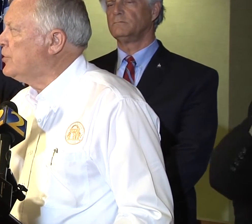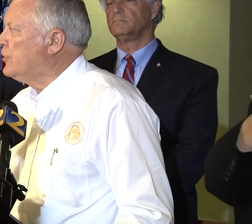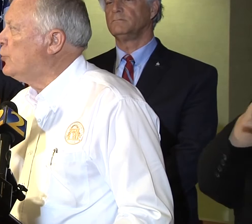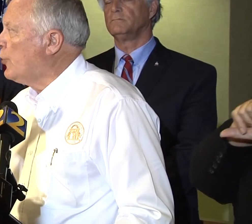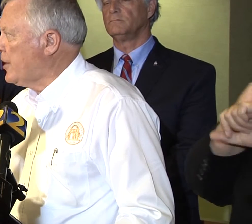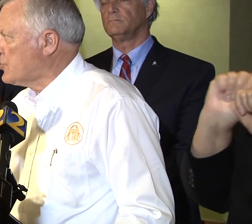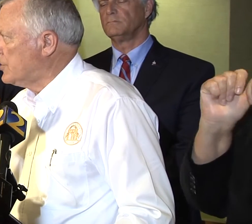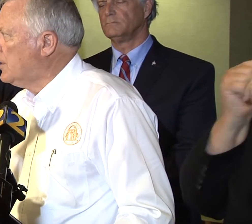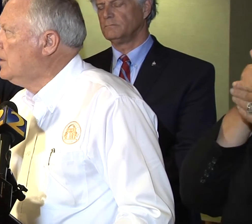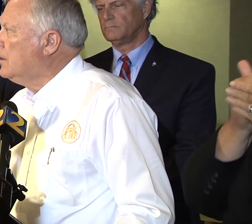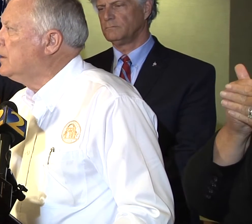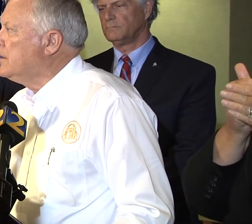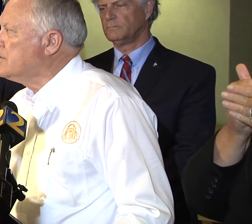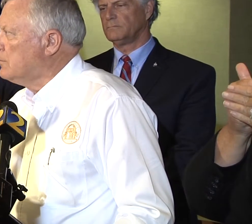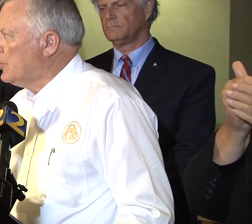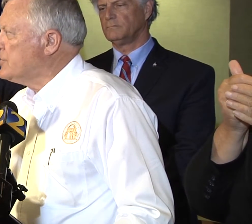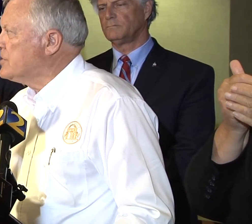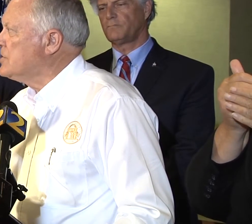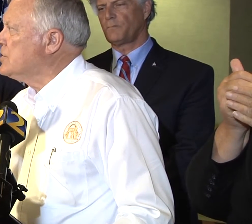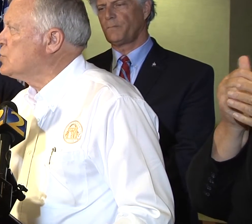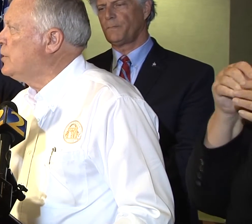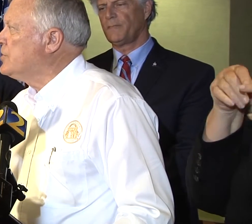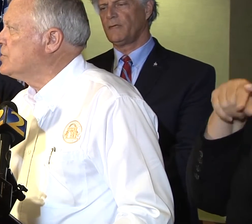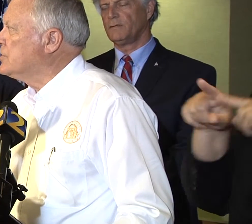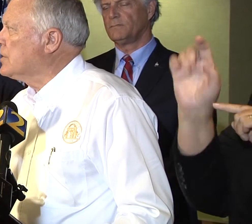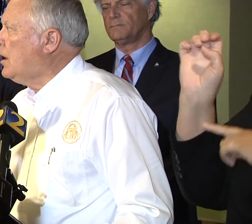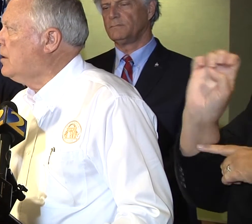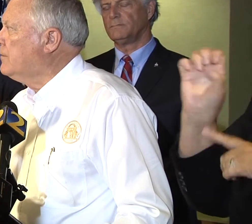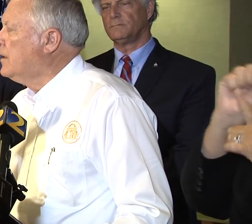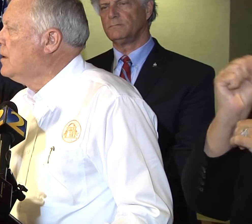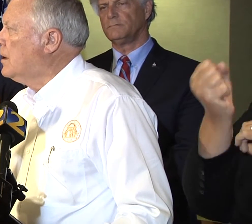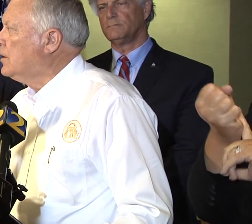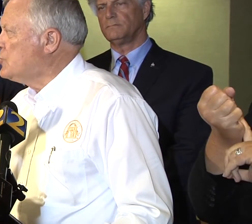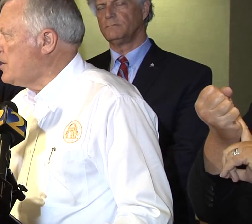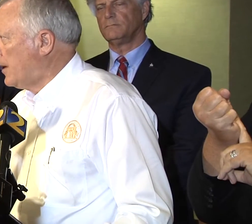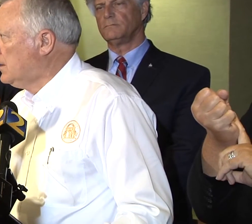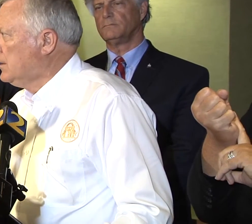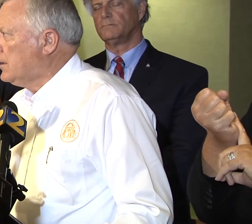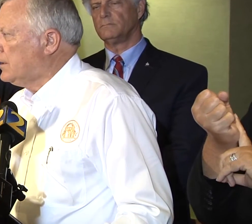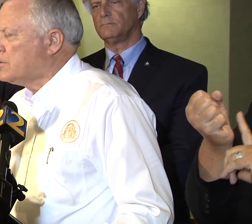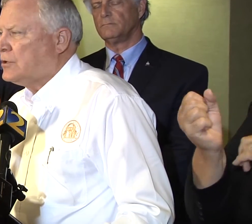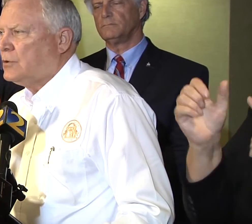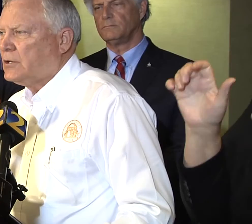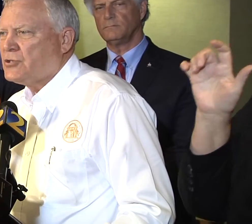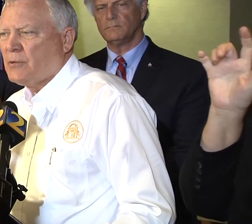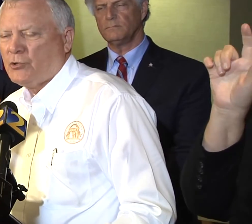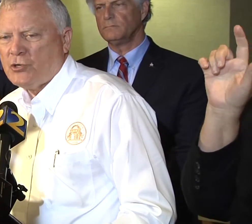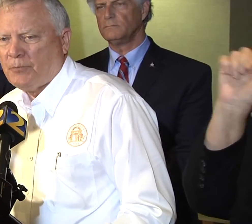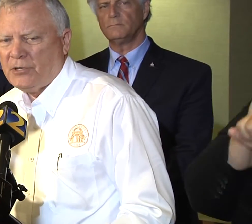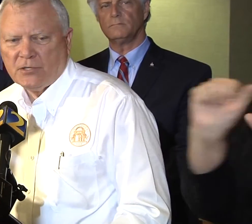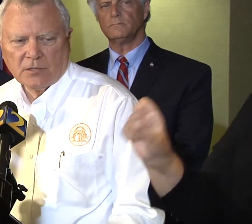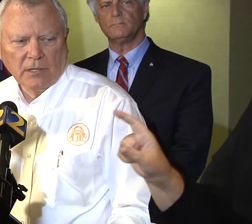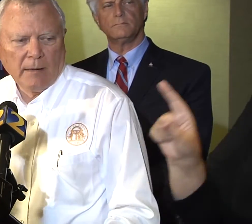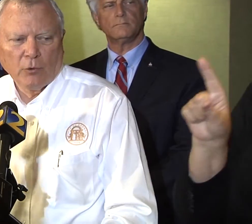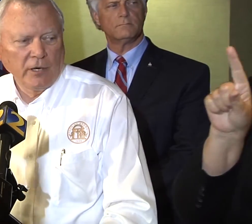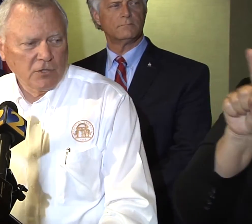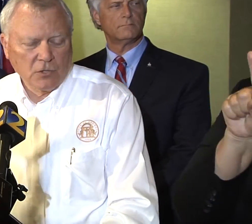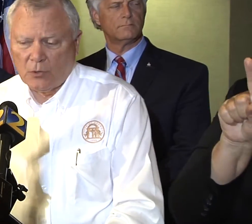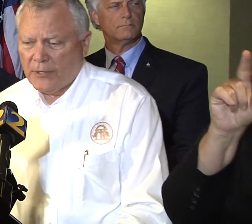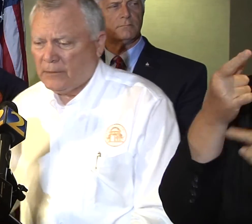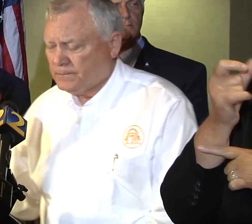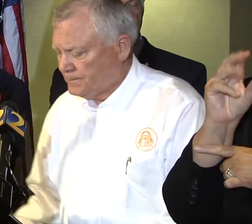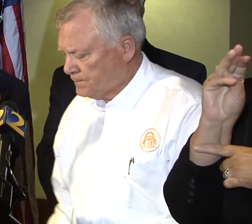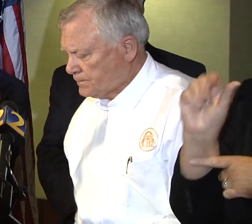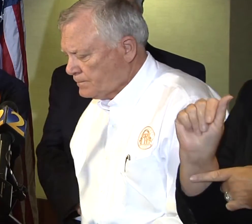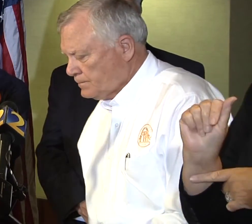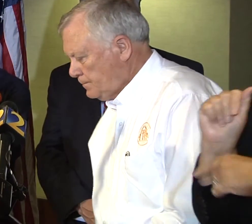really under the direction in these emergency situations of GEMA. And so, Jim, would you please elaborate also